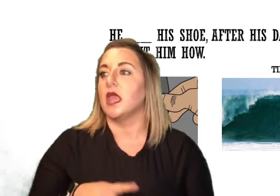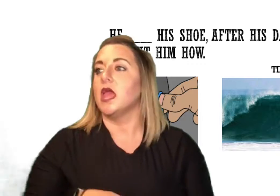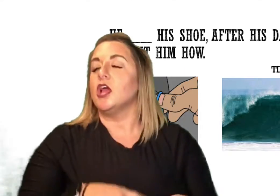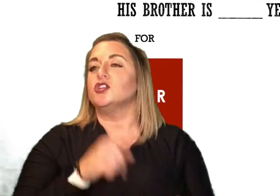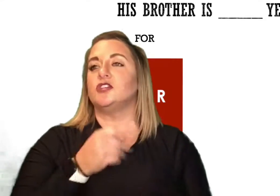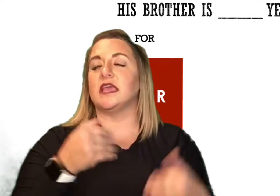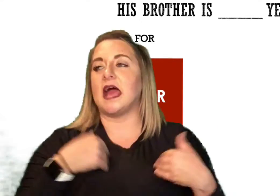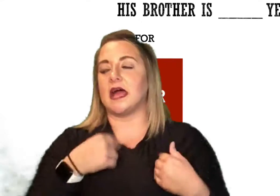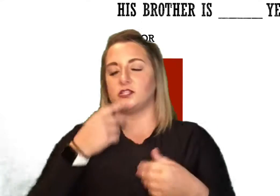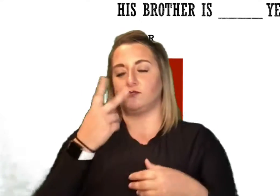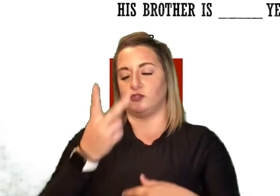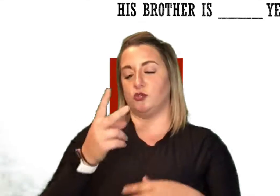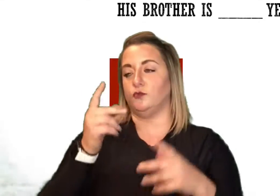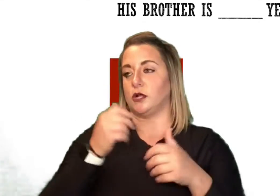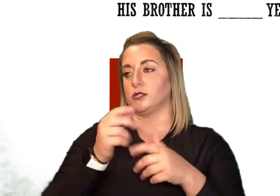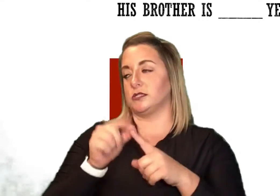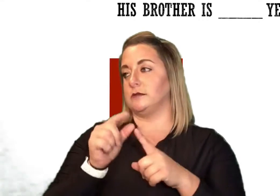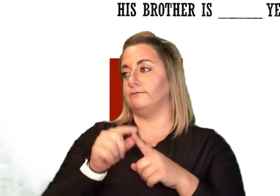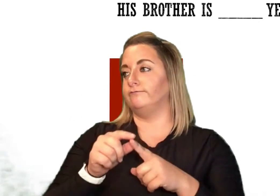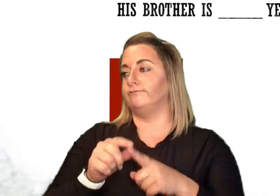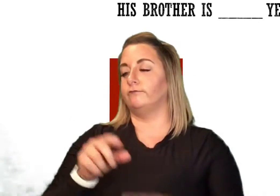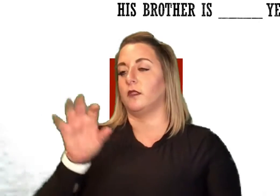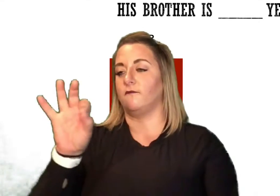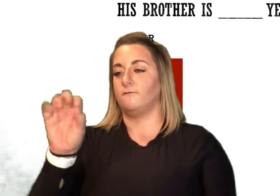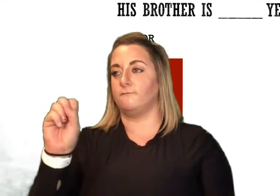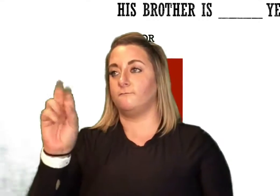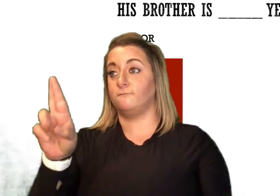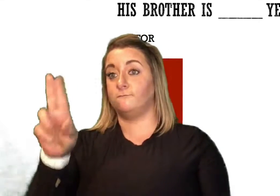Okay. She has two words.